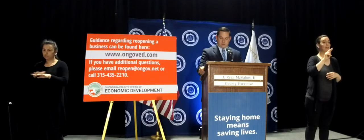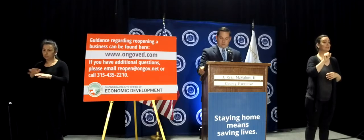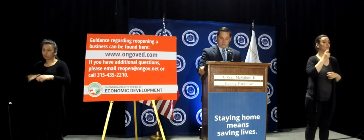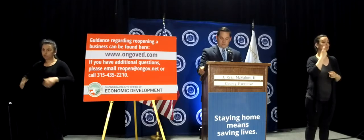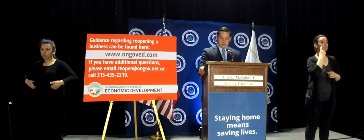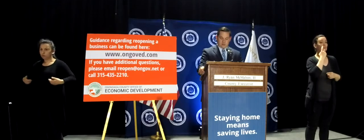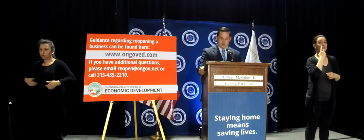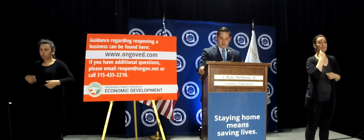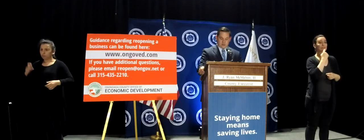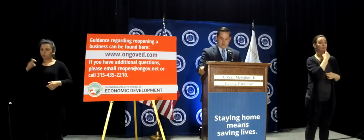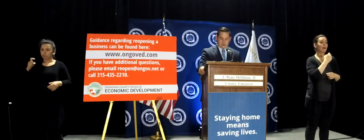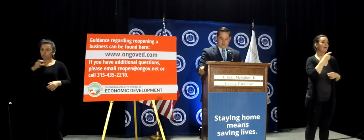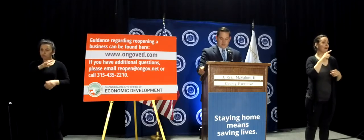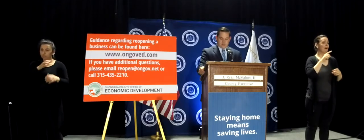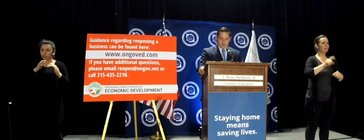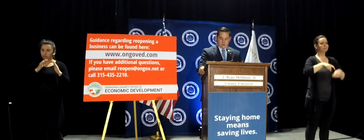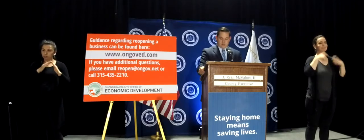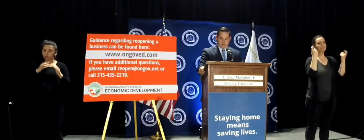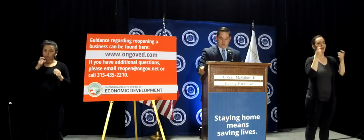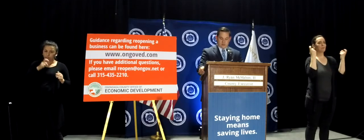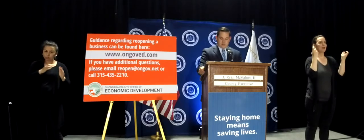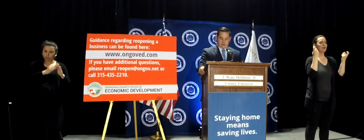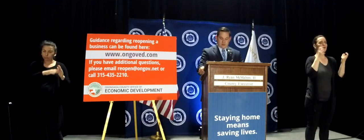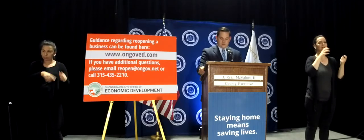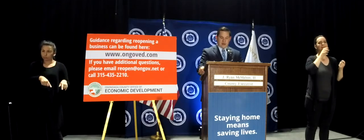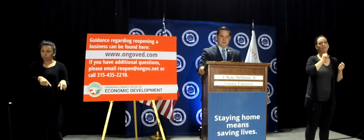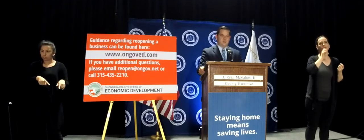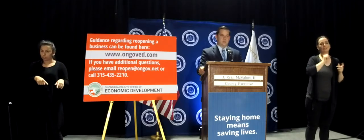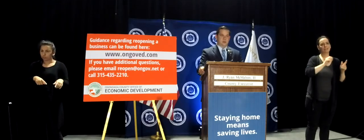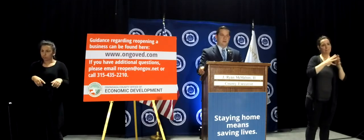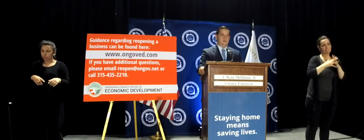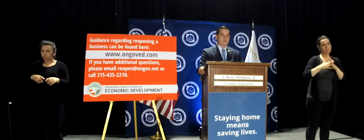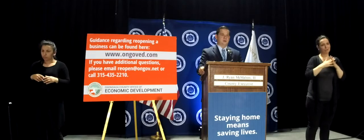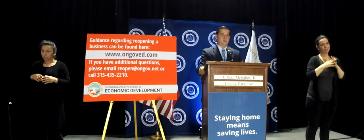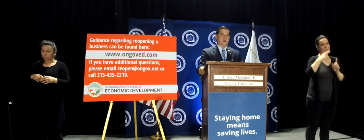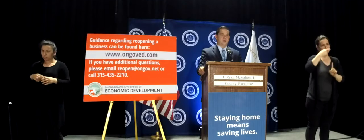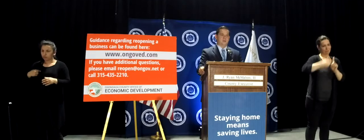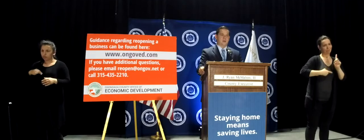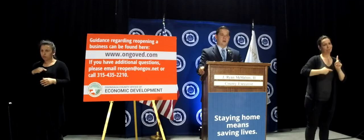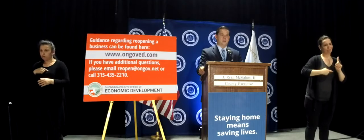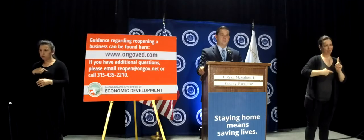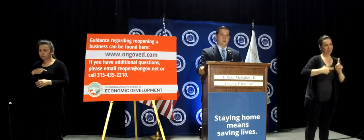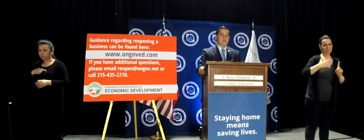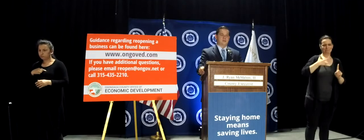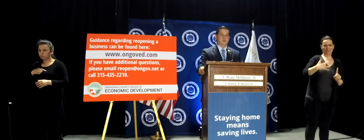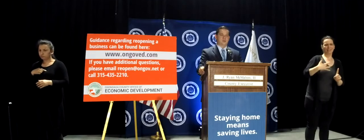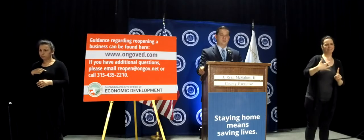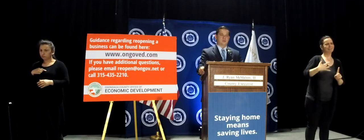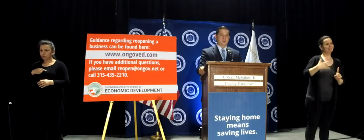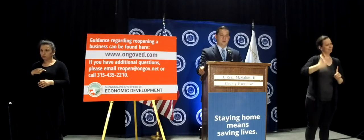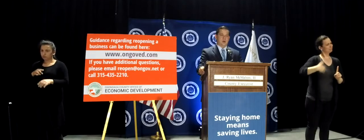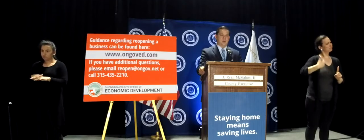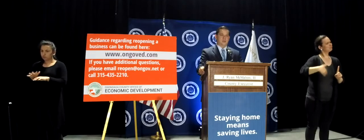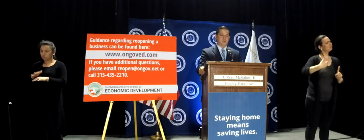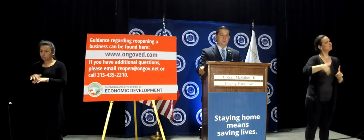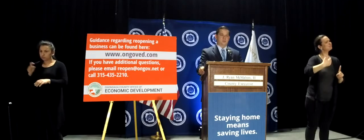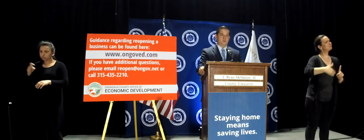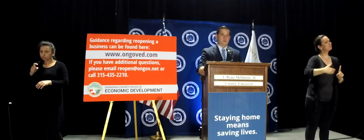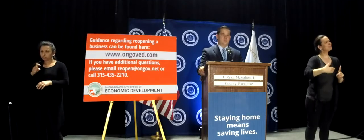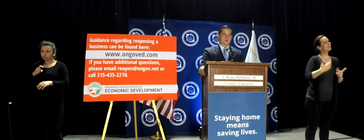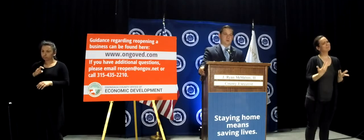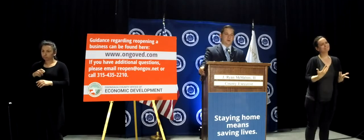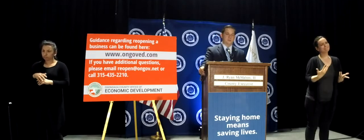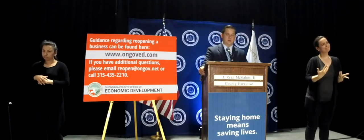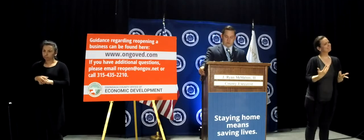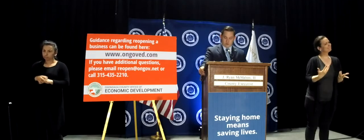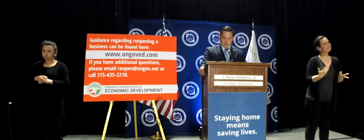Americans Month. And we have had so many of our seniors contribute